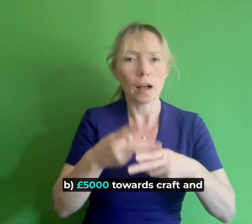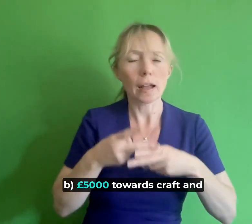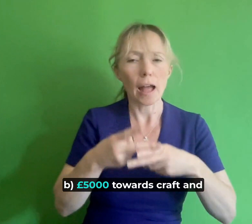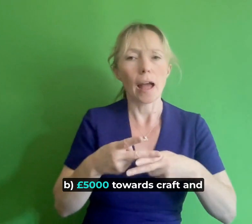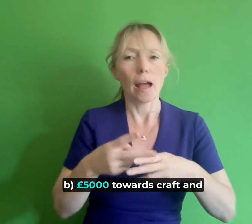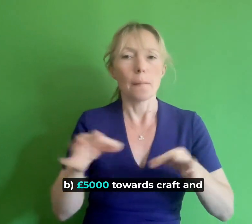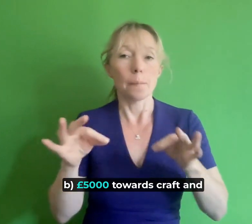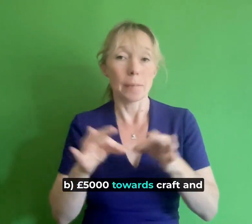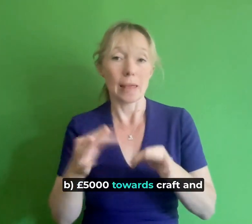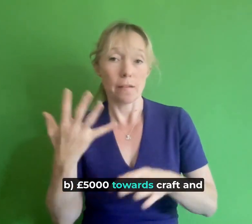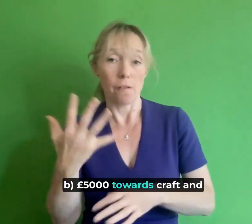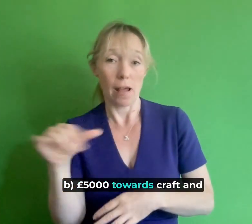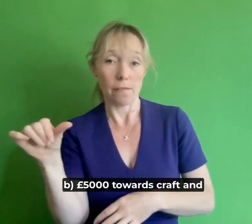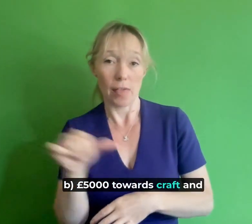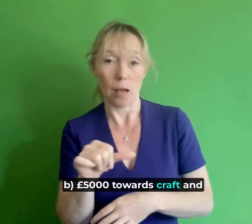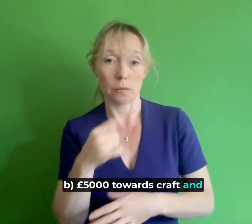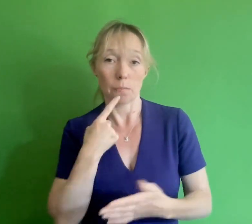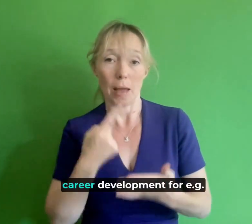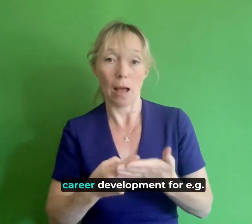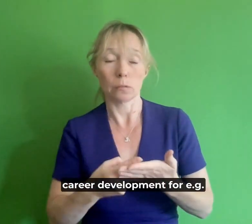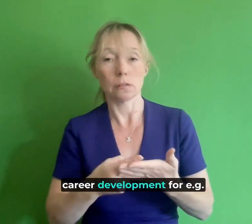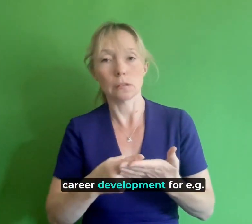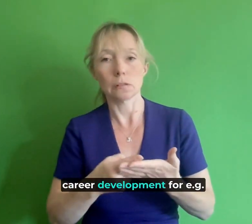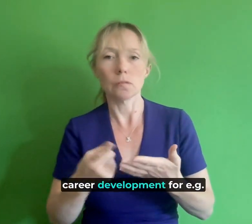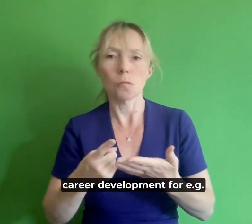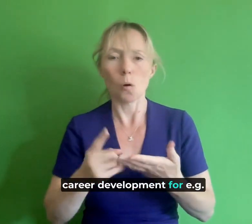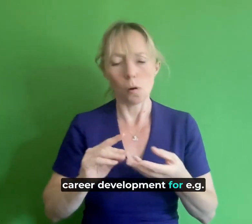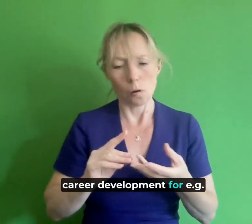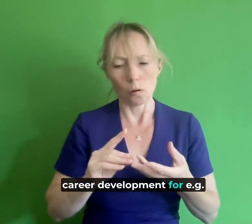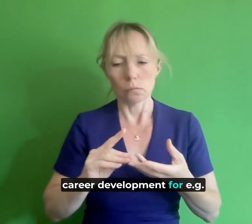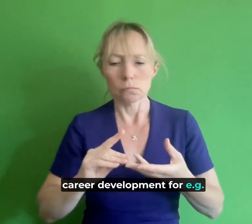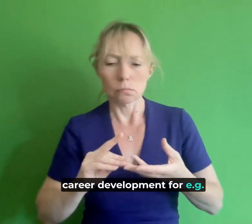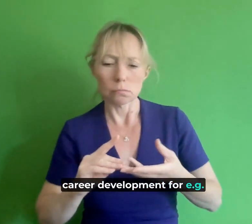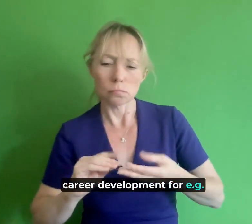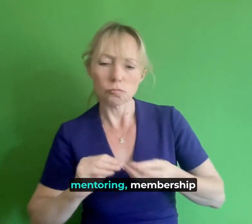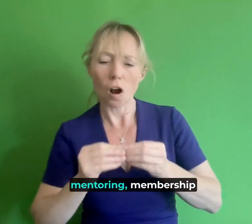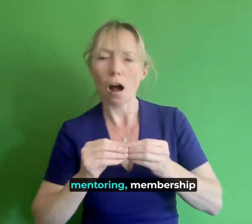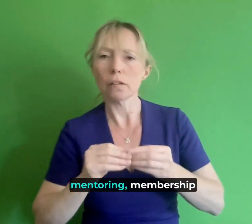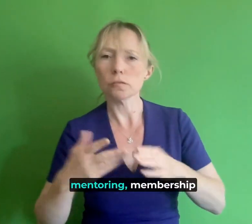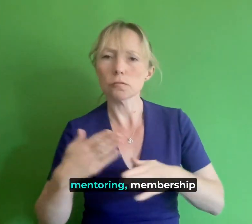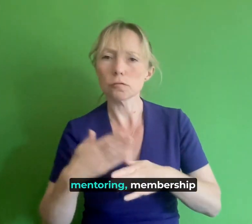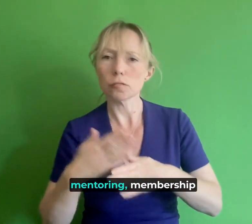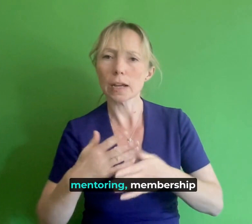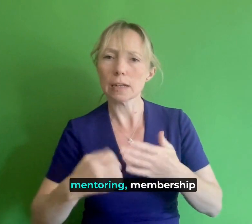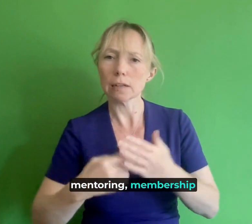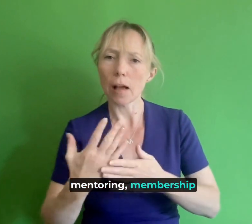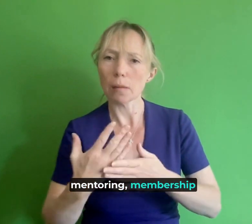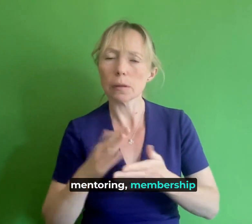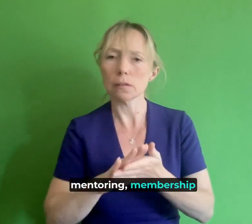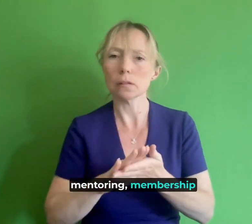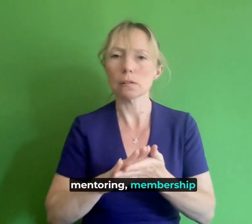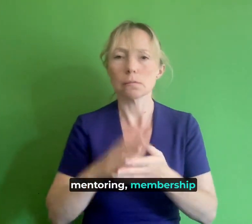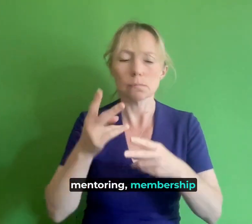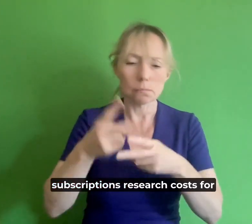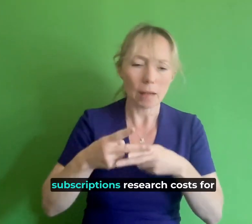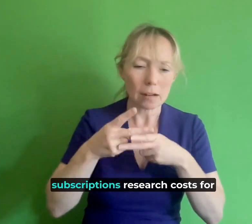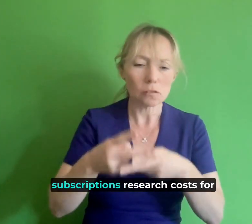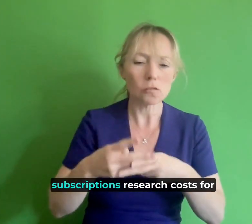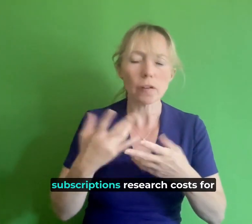£5,000 towards craft and career development for, e.g., mentoring, membership